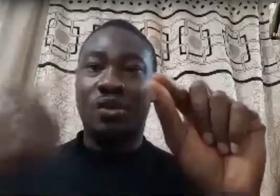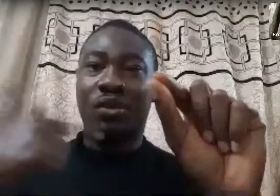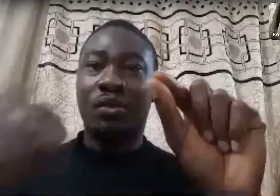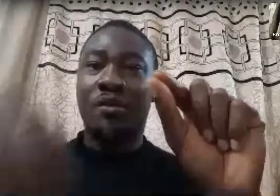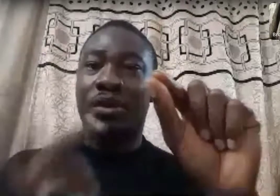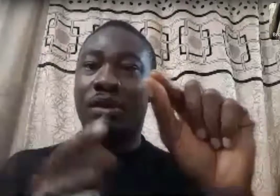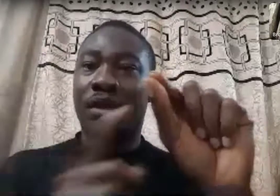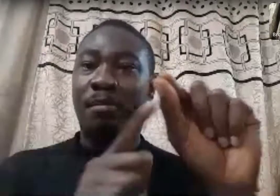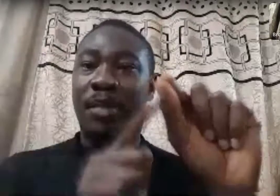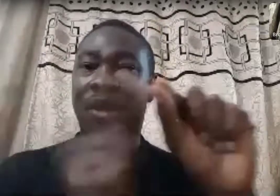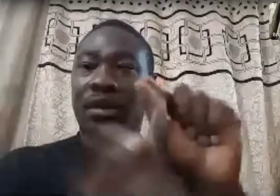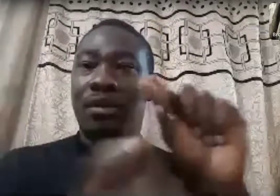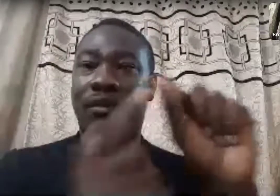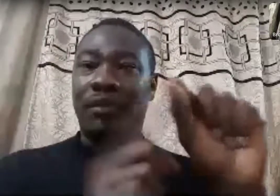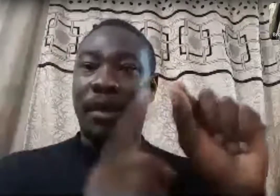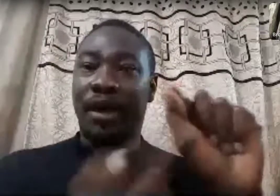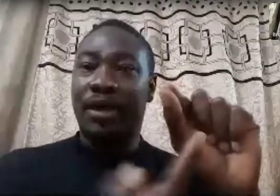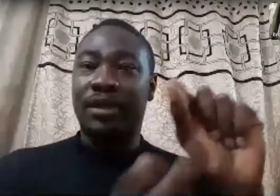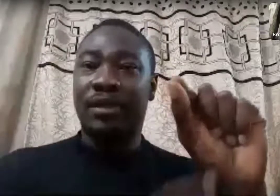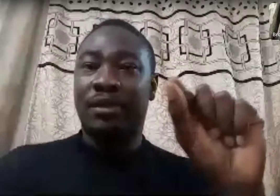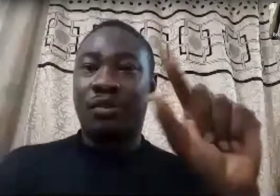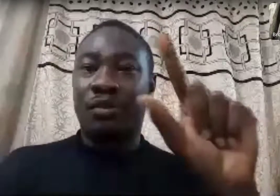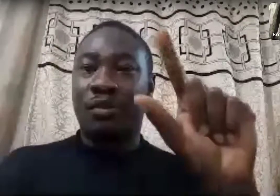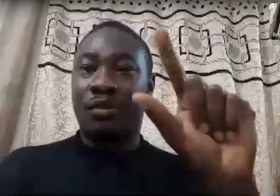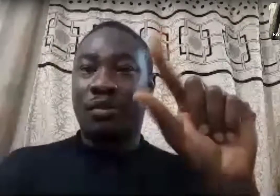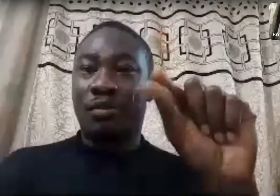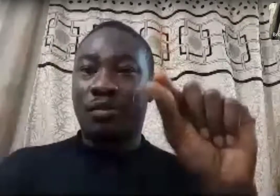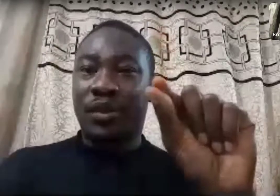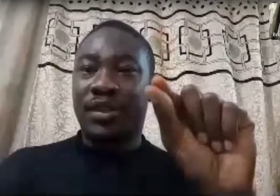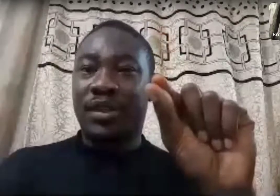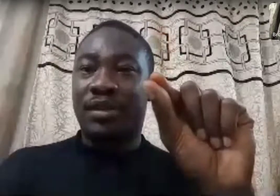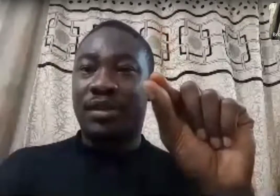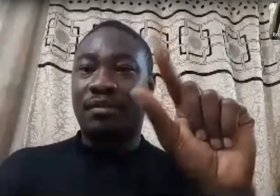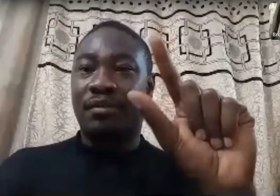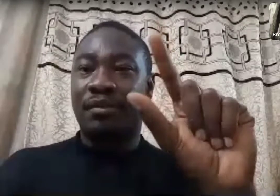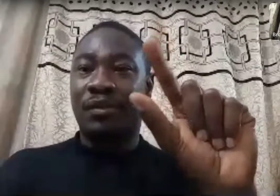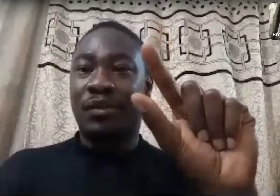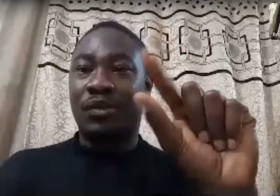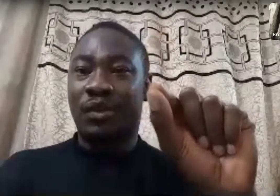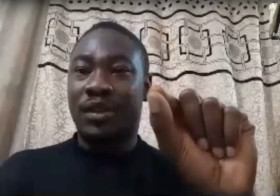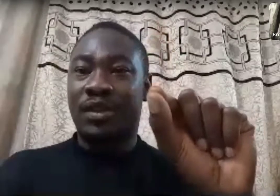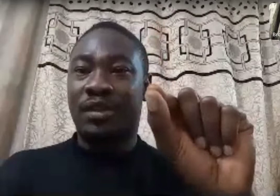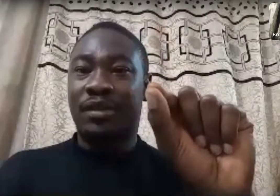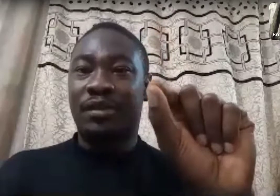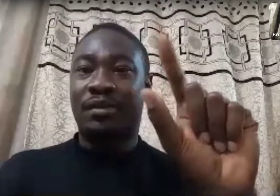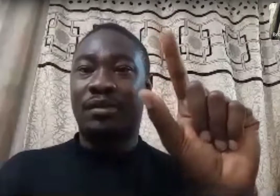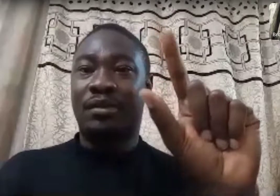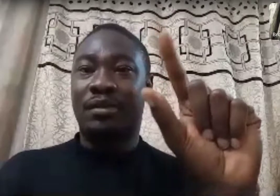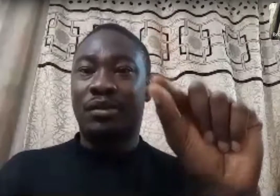of a bird. 20, 20, 20. That's it.